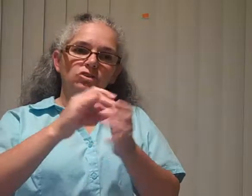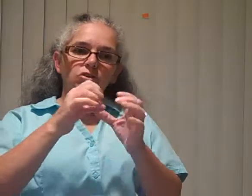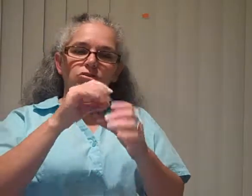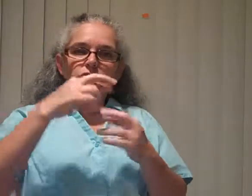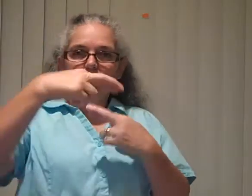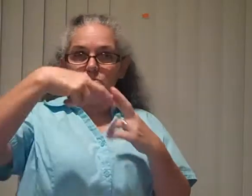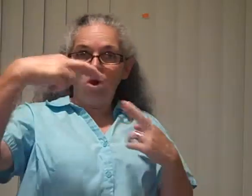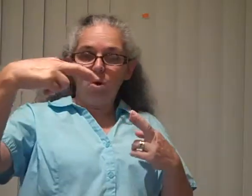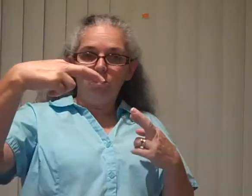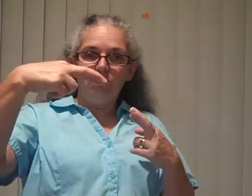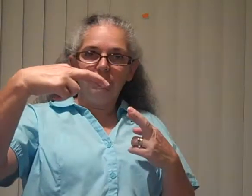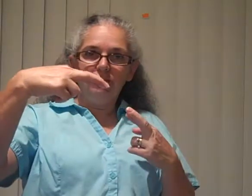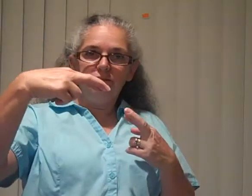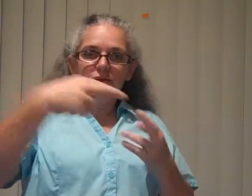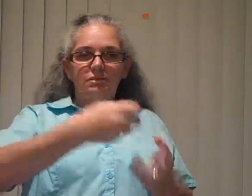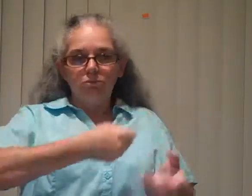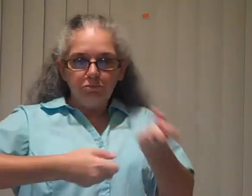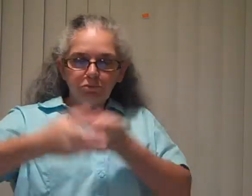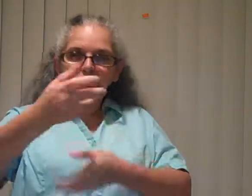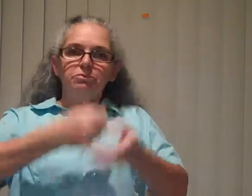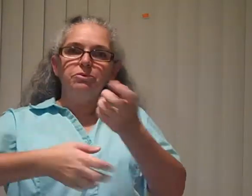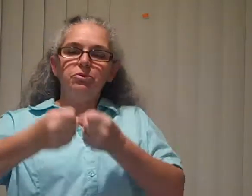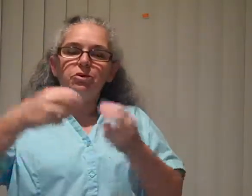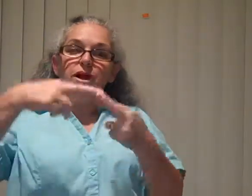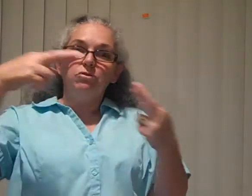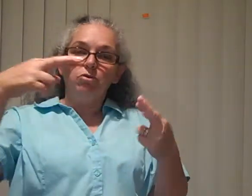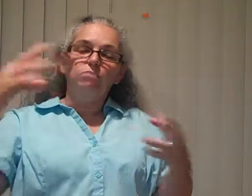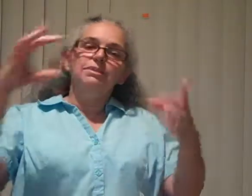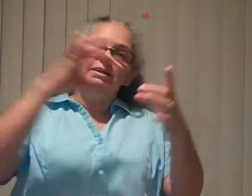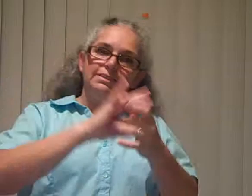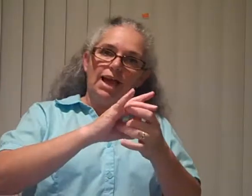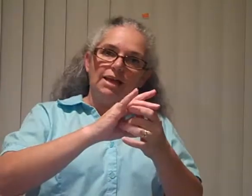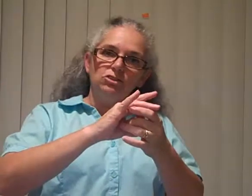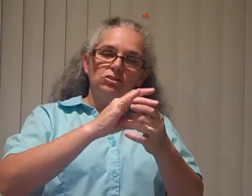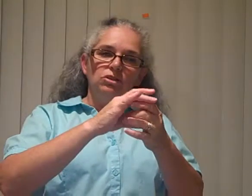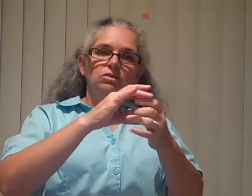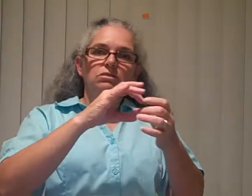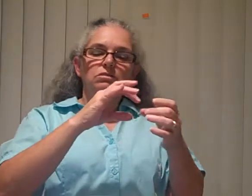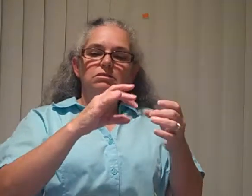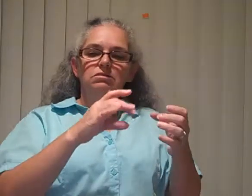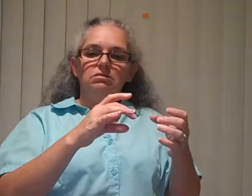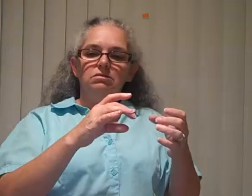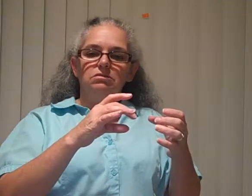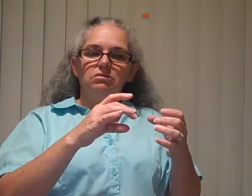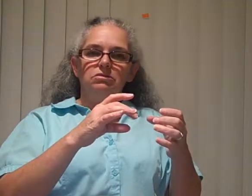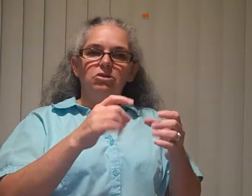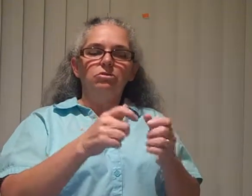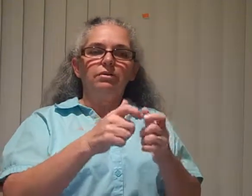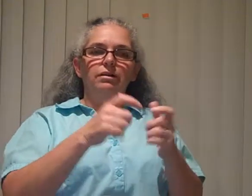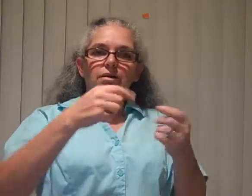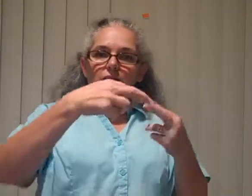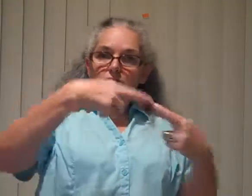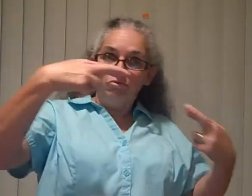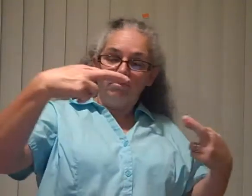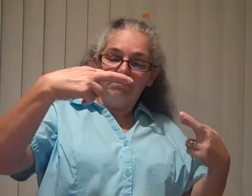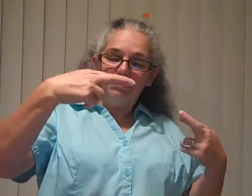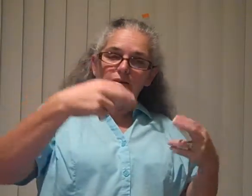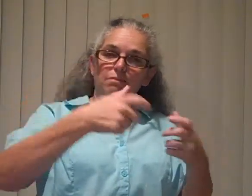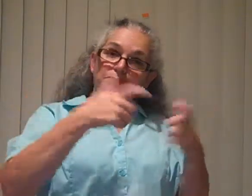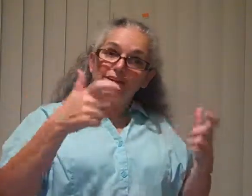400 or 500 yards of this line until finally it turns into a cable. Well, the diameter of this cable is about 2.5, maybe 3